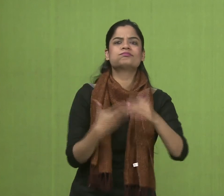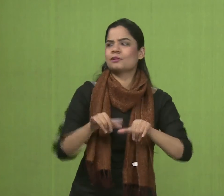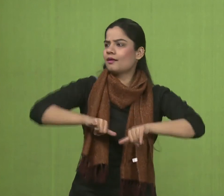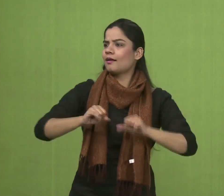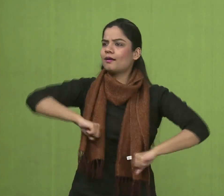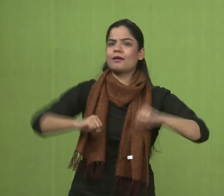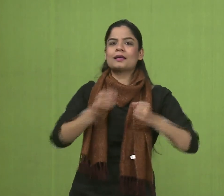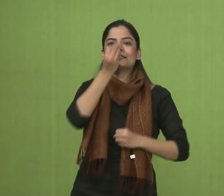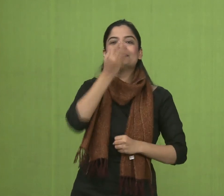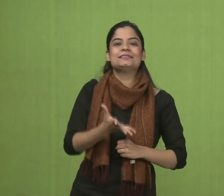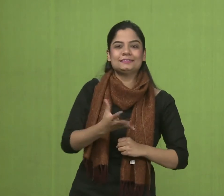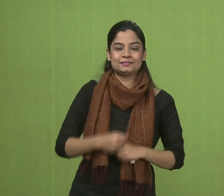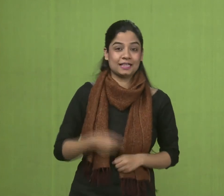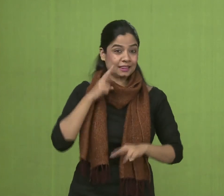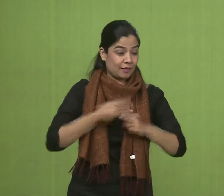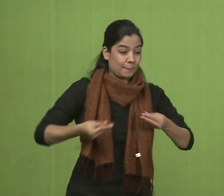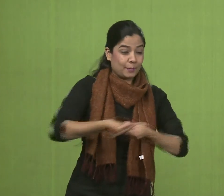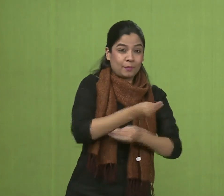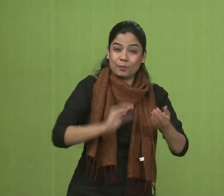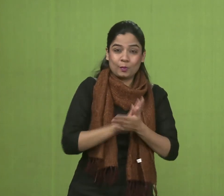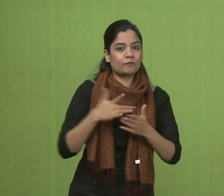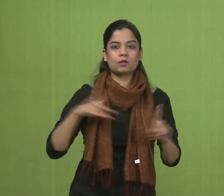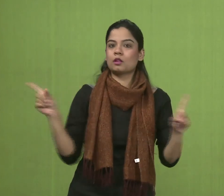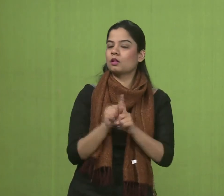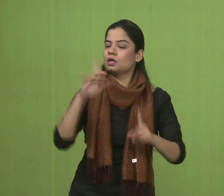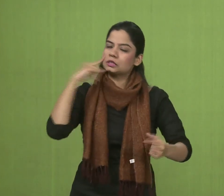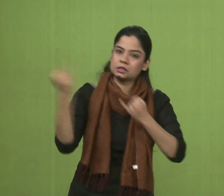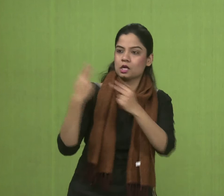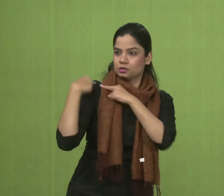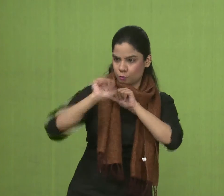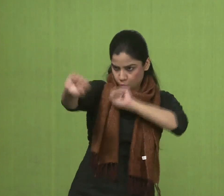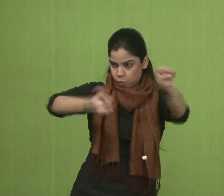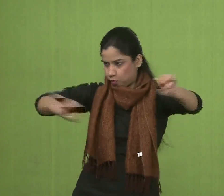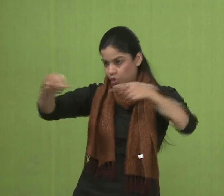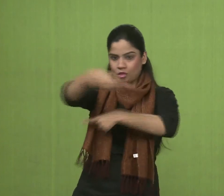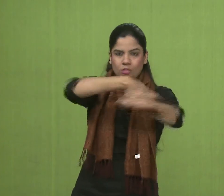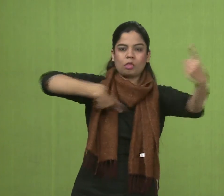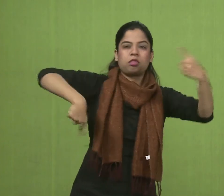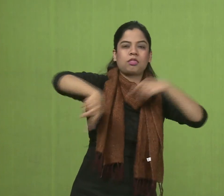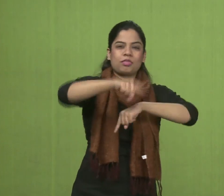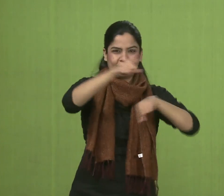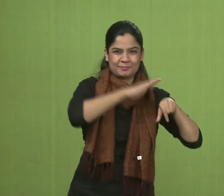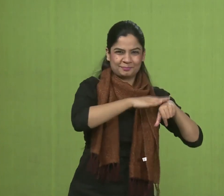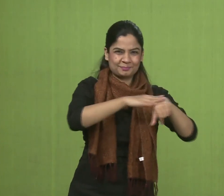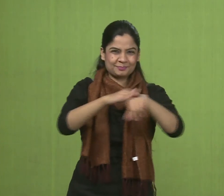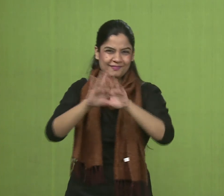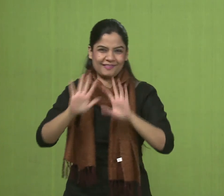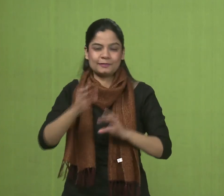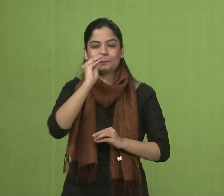so that we can use our time for other things. If things are not kept nearby and we keep looking at them, so it wastes a lot of time and energy. You